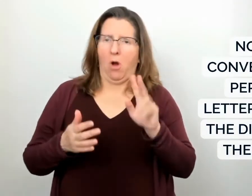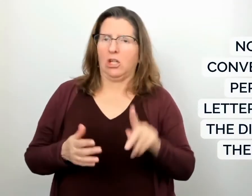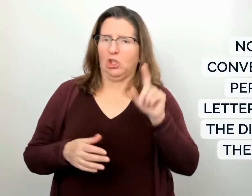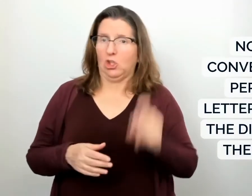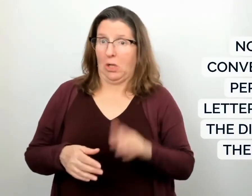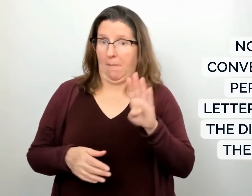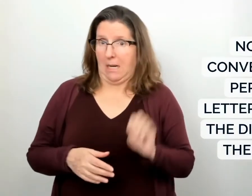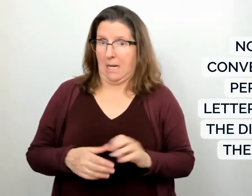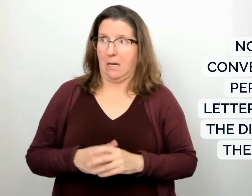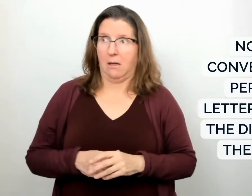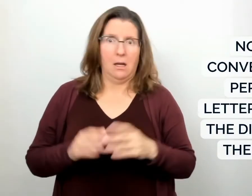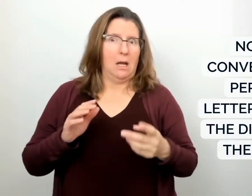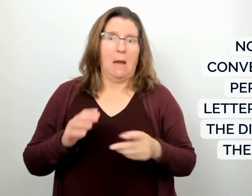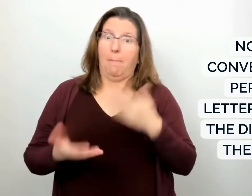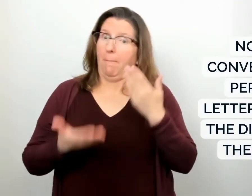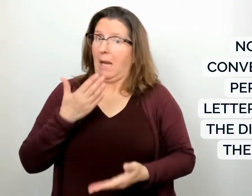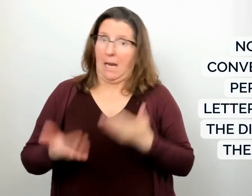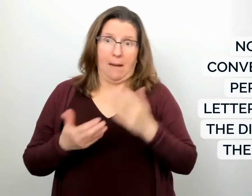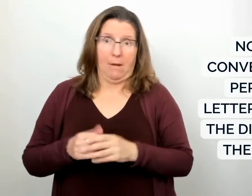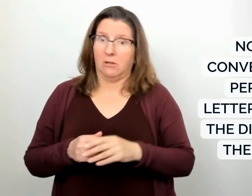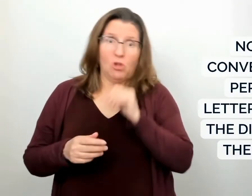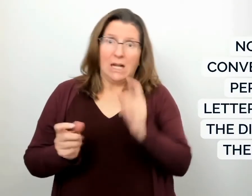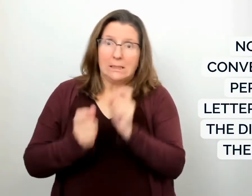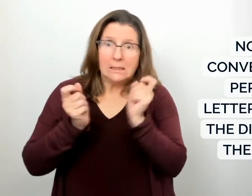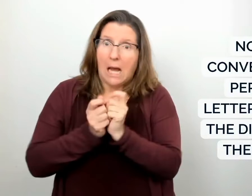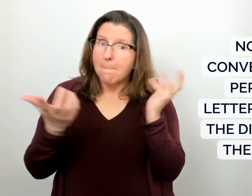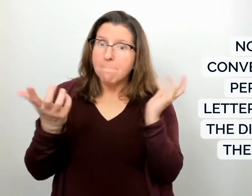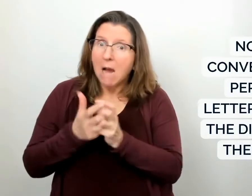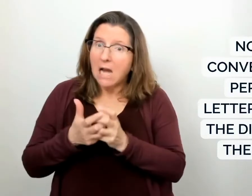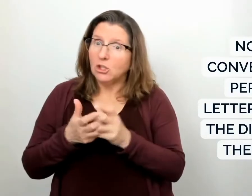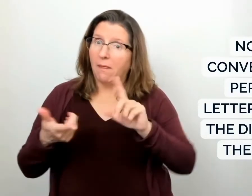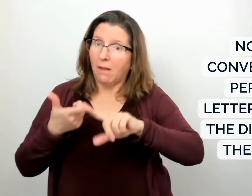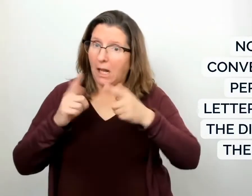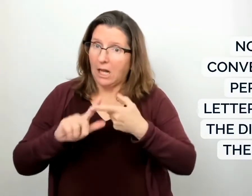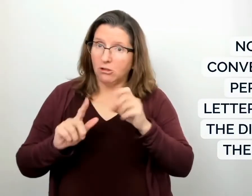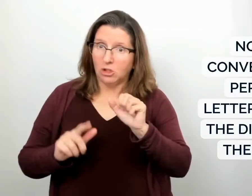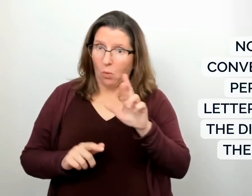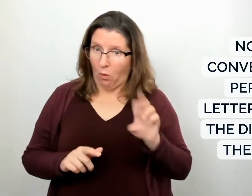that everyone is getting the grade they have earned. There could be incongruencies that need to be addressed.